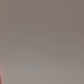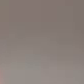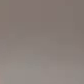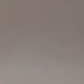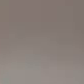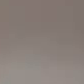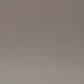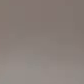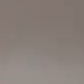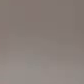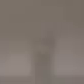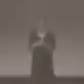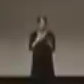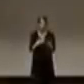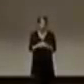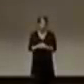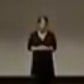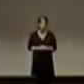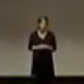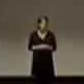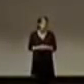God bless you and thank you.